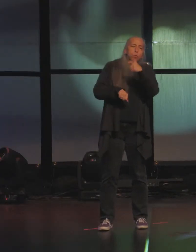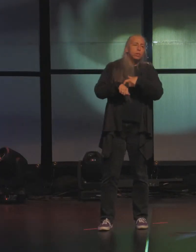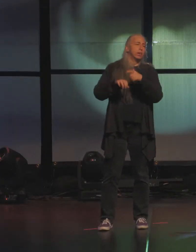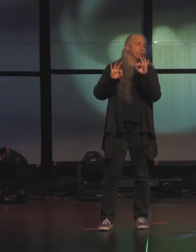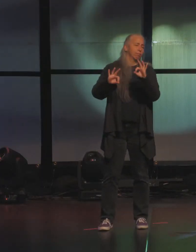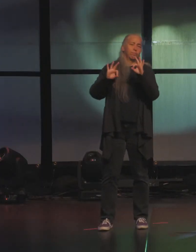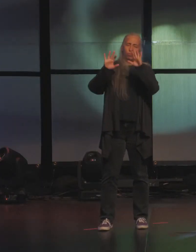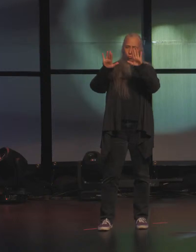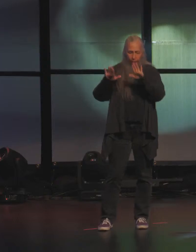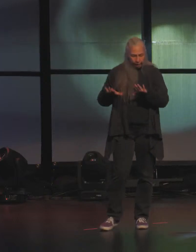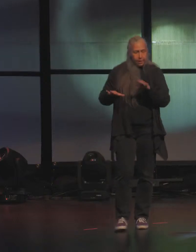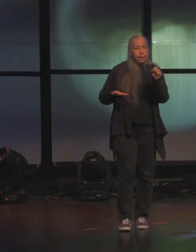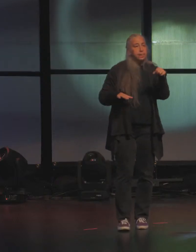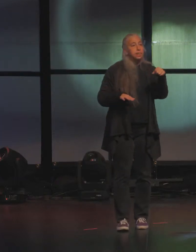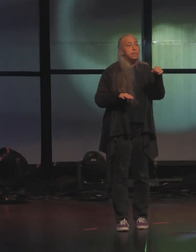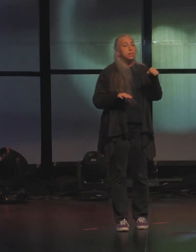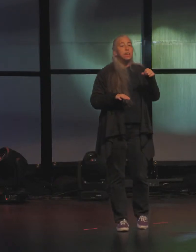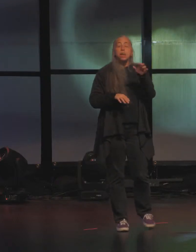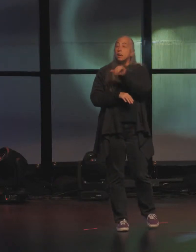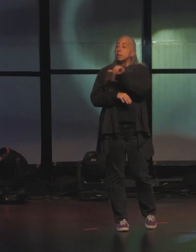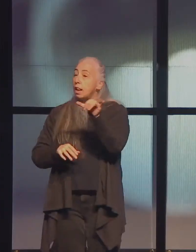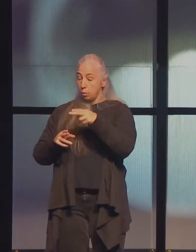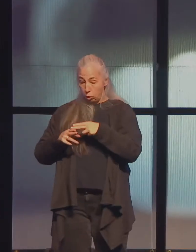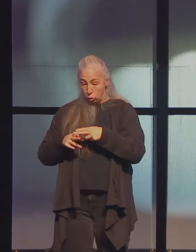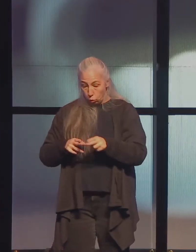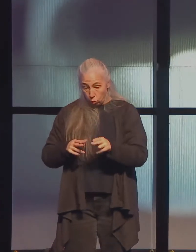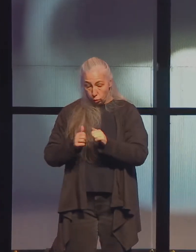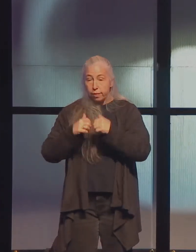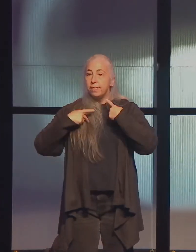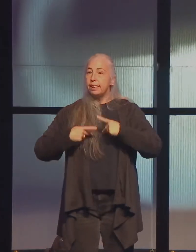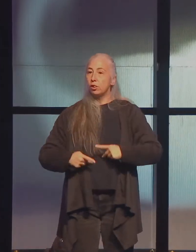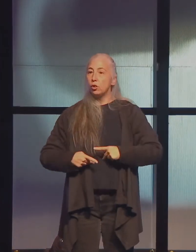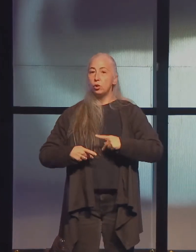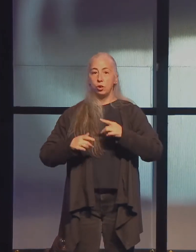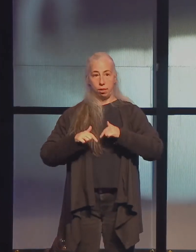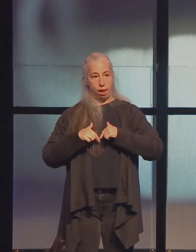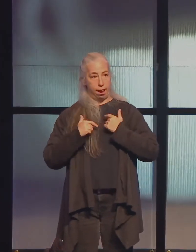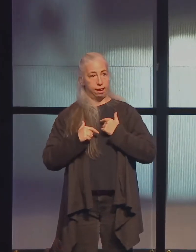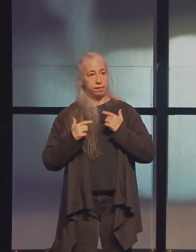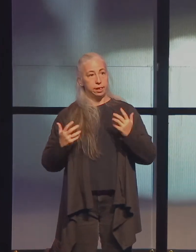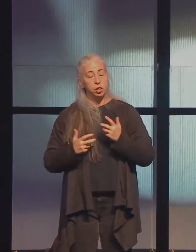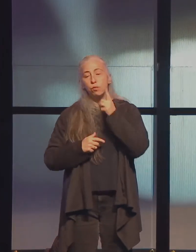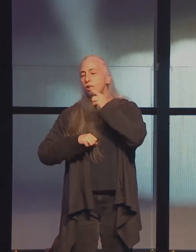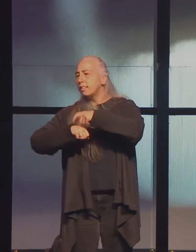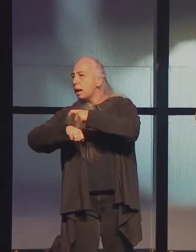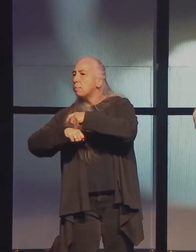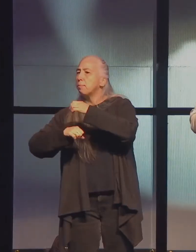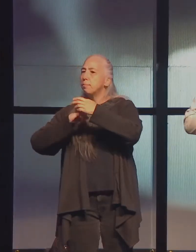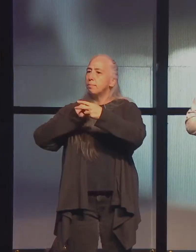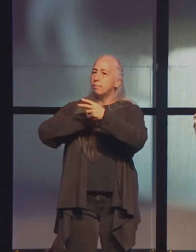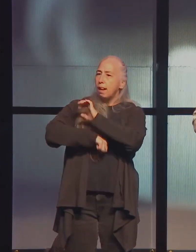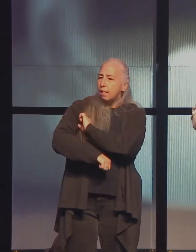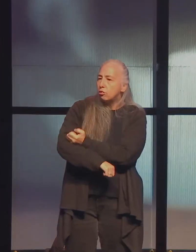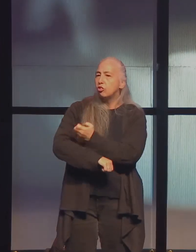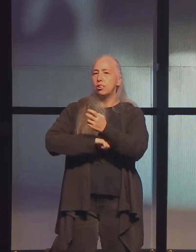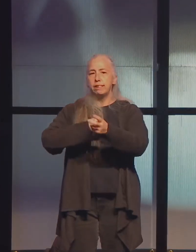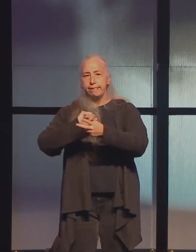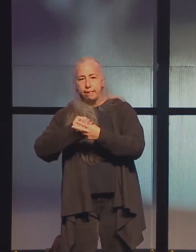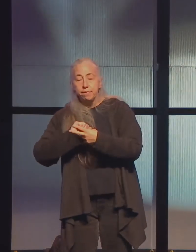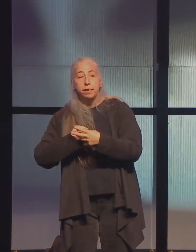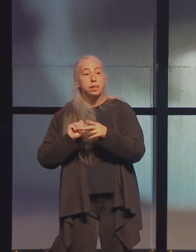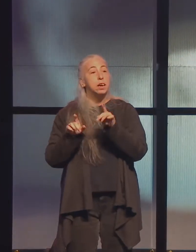great. You know, just like we take those shortcuts in our physical lives to save some time and energy, we also take shortcuts in our mental world. Did you know